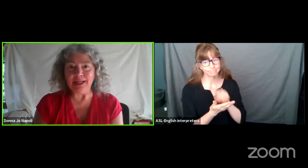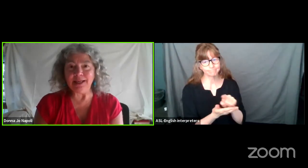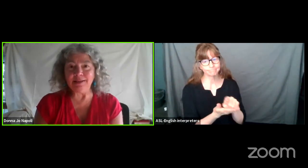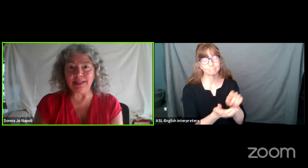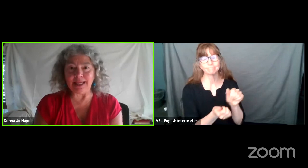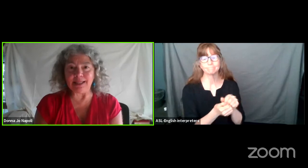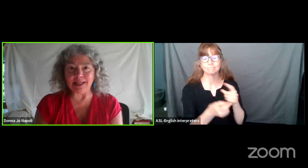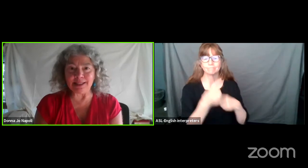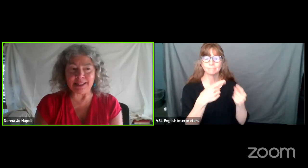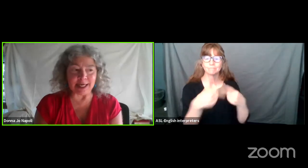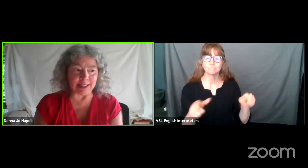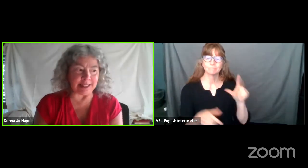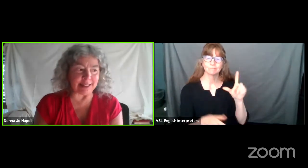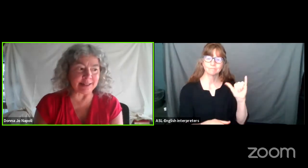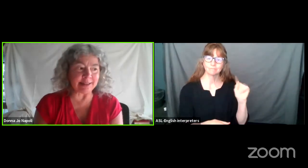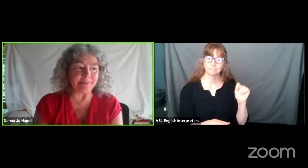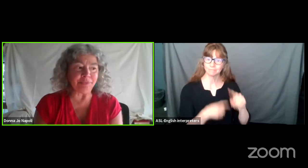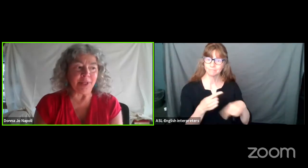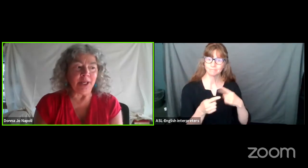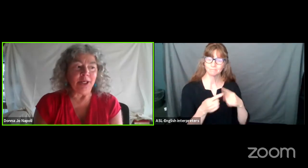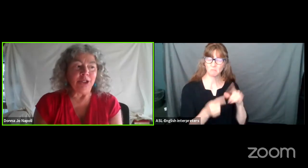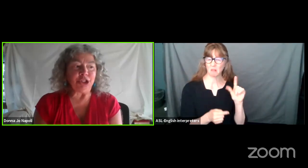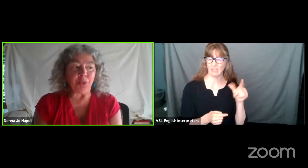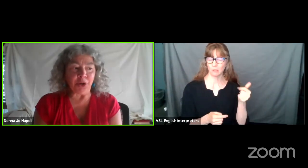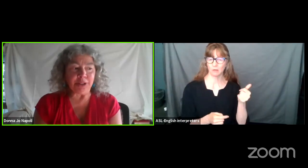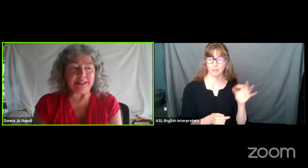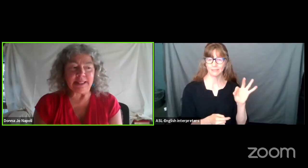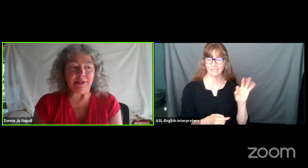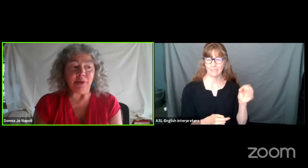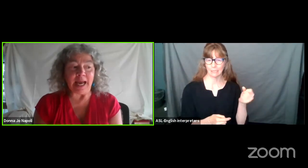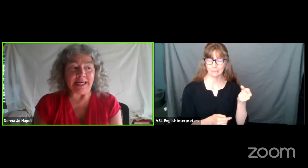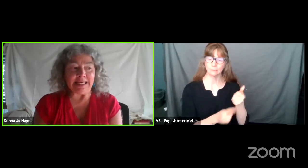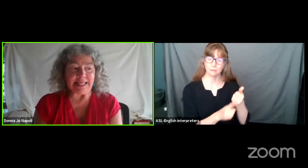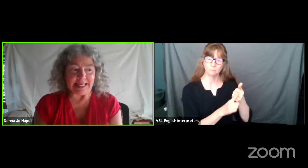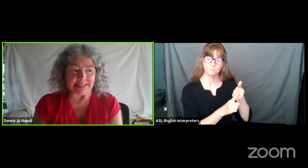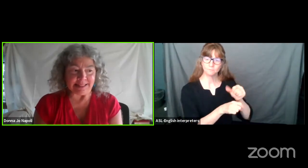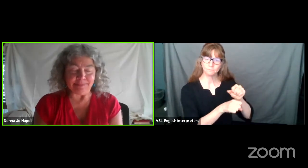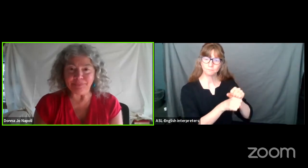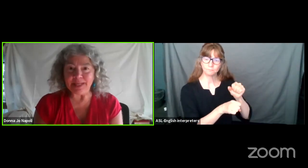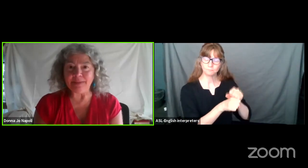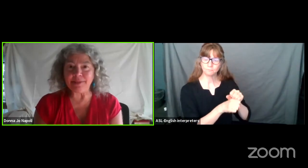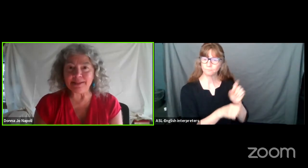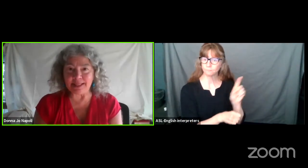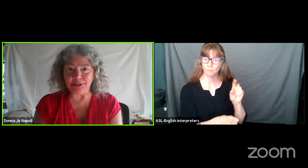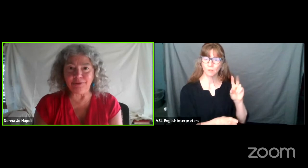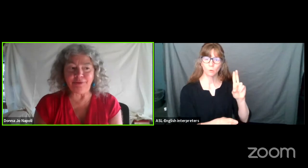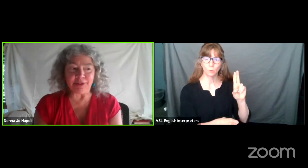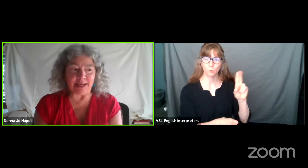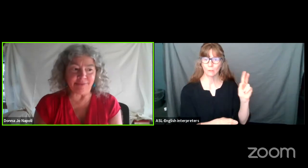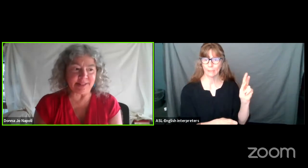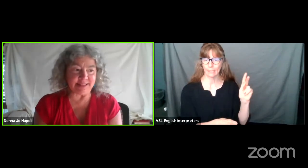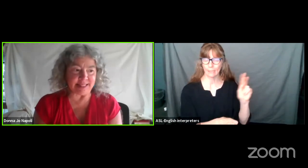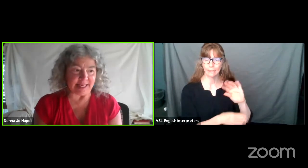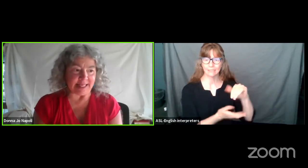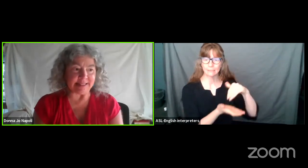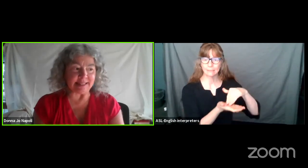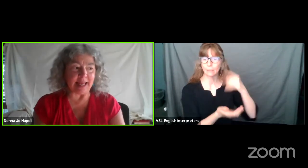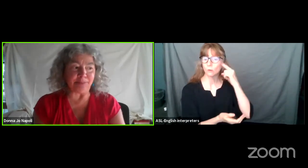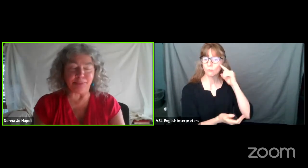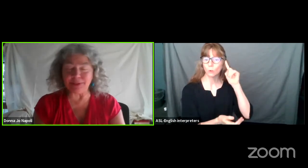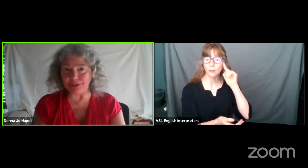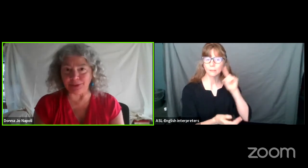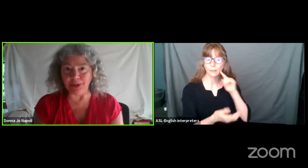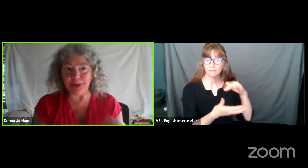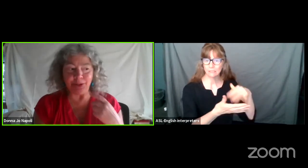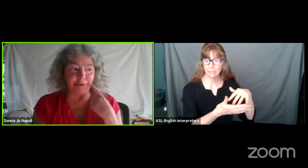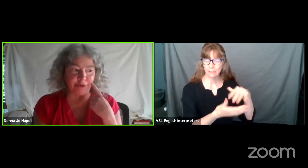literature in the late 1990s. She worked in the United Kingdom at the Center for Deaf Studies